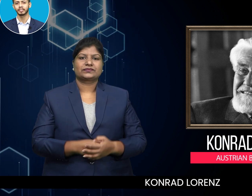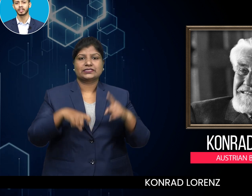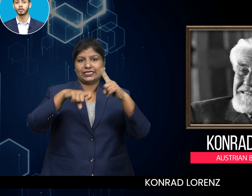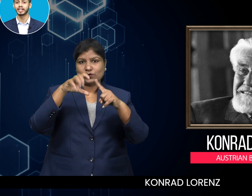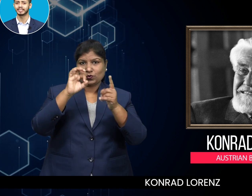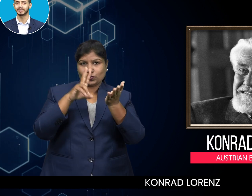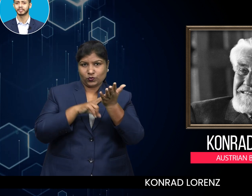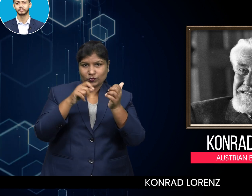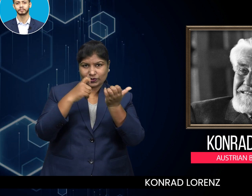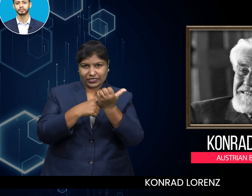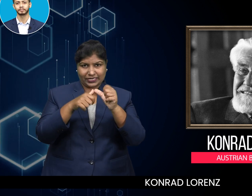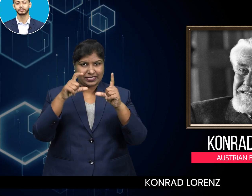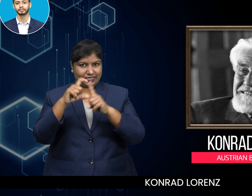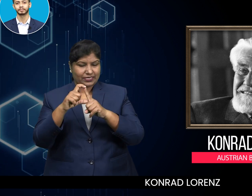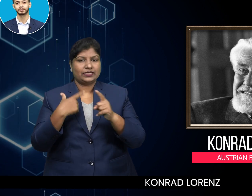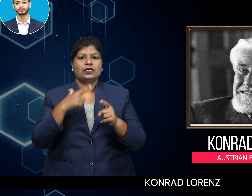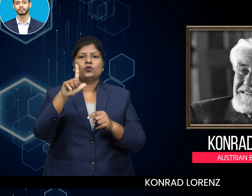Konrad Lorenz